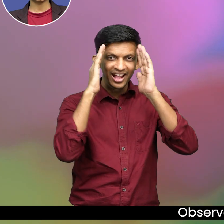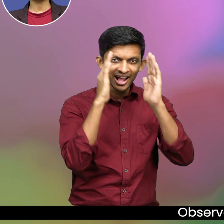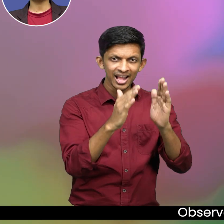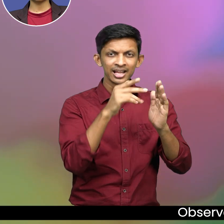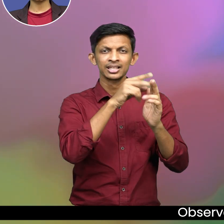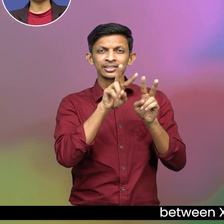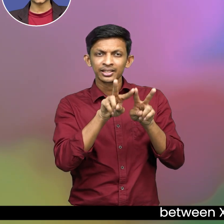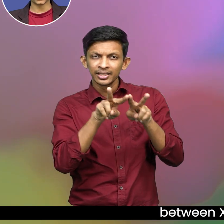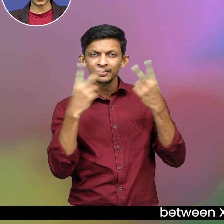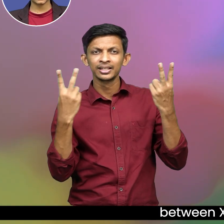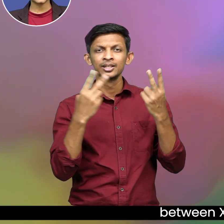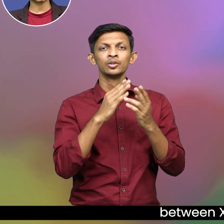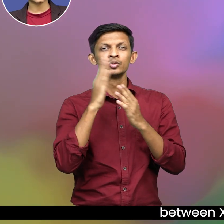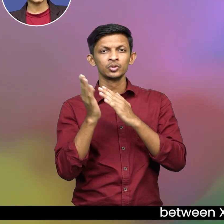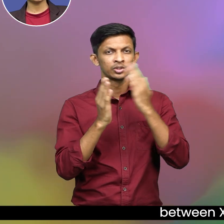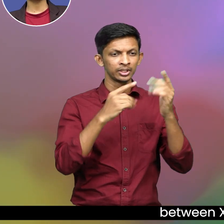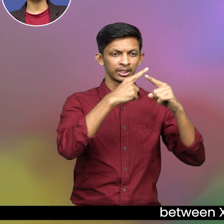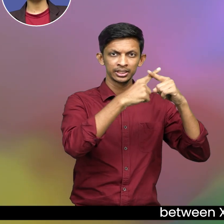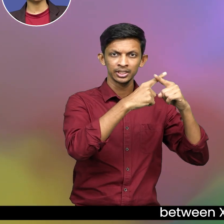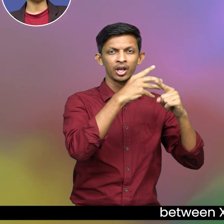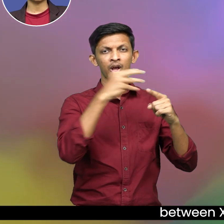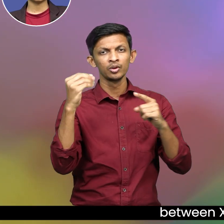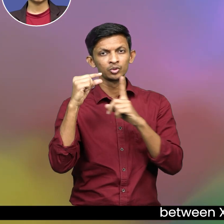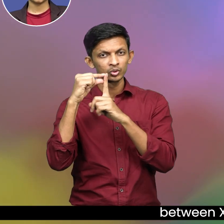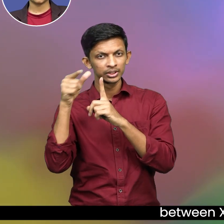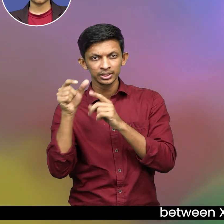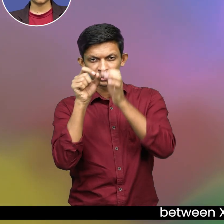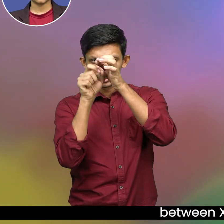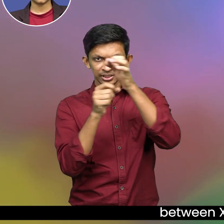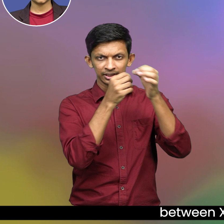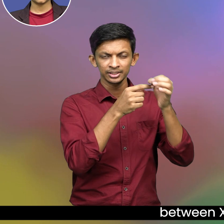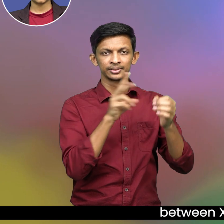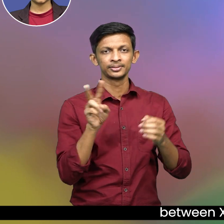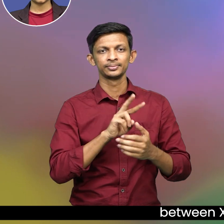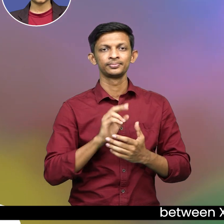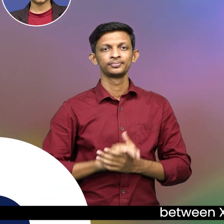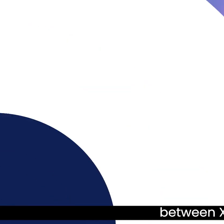Observe the difference between xylem and phloem.